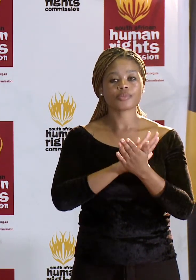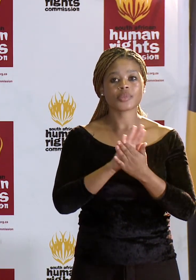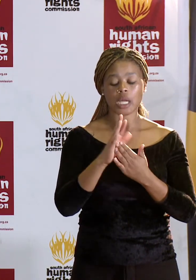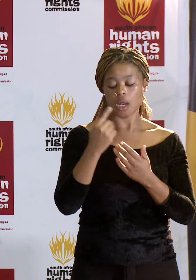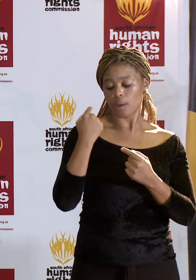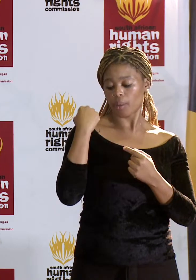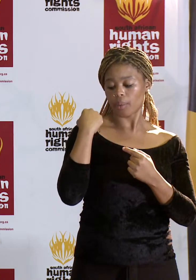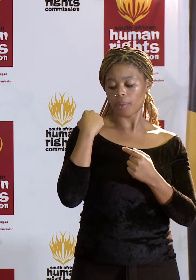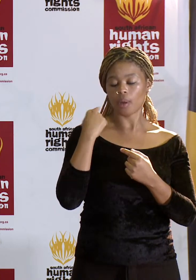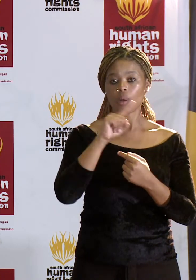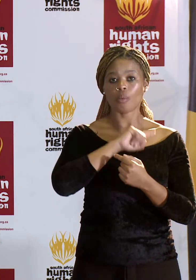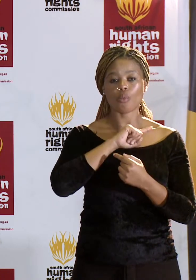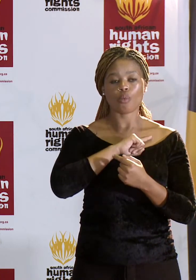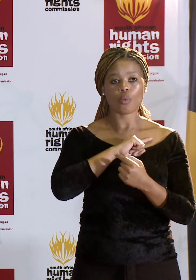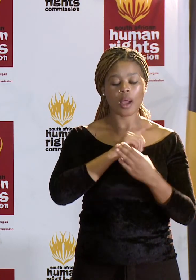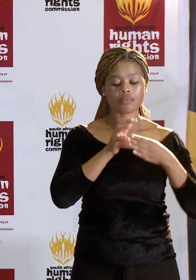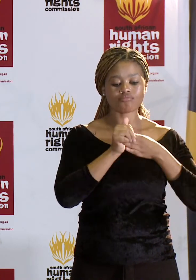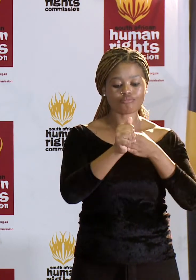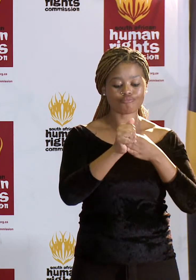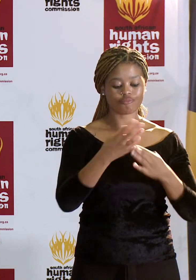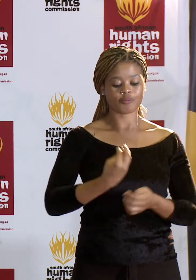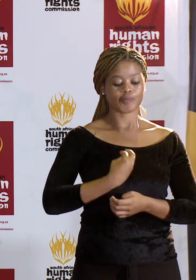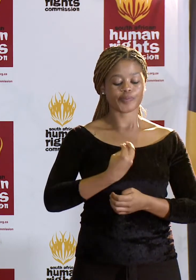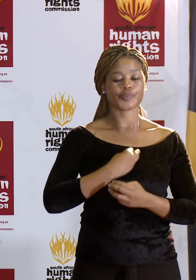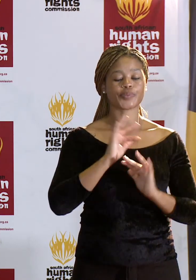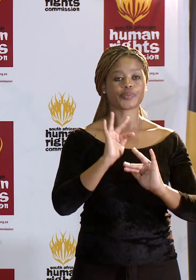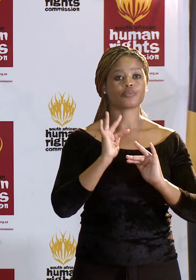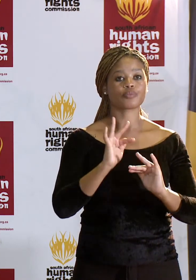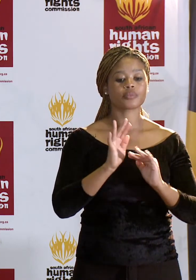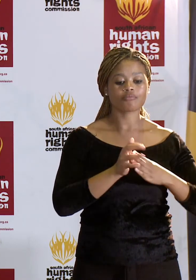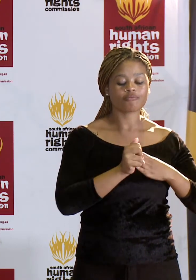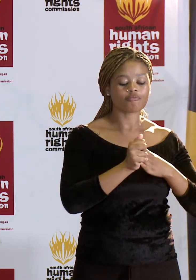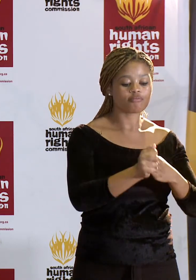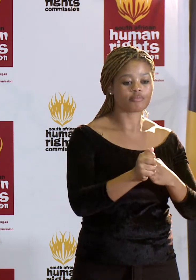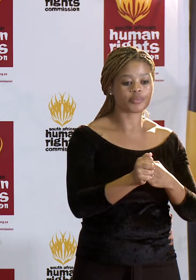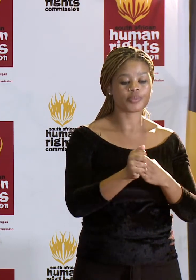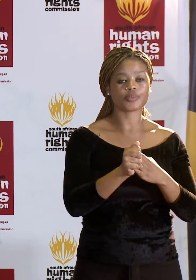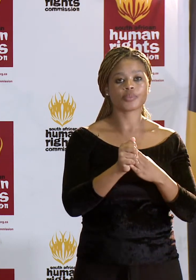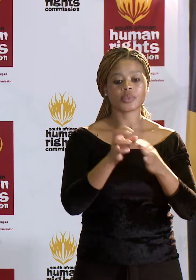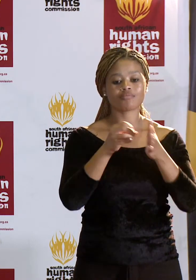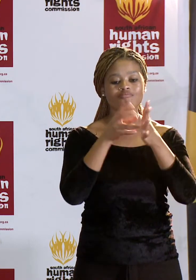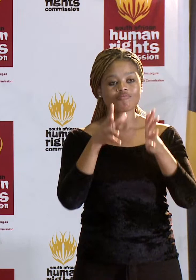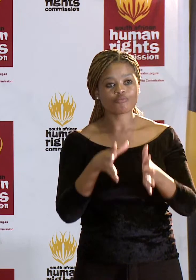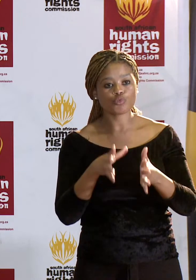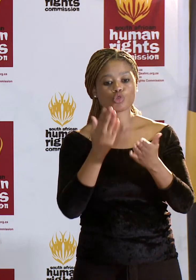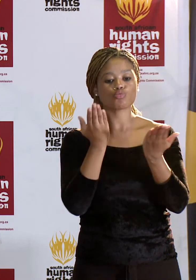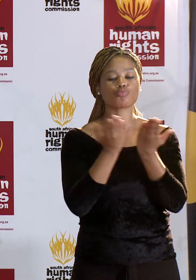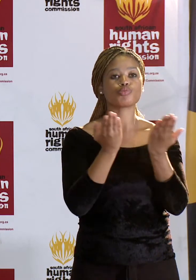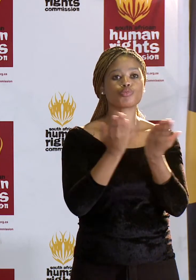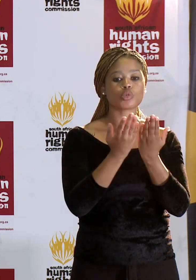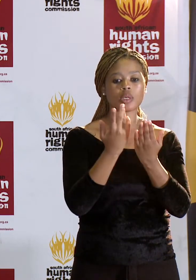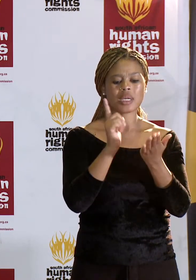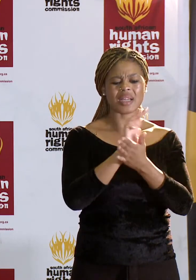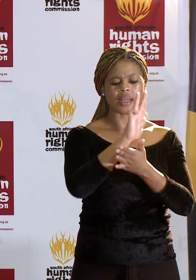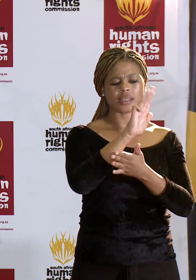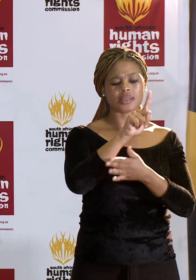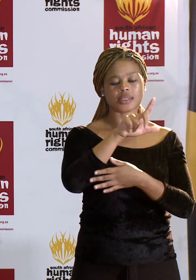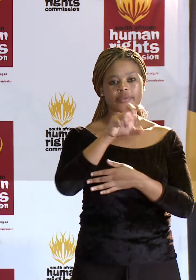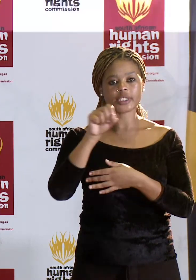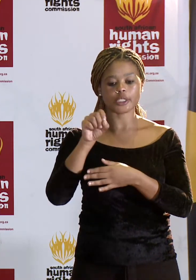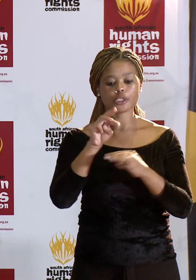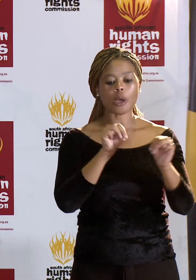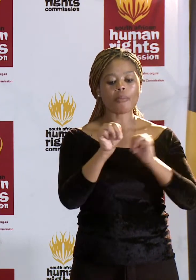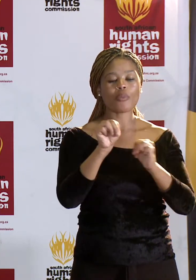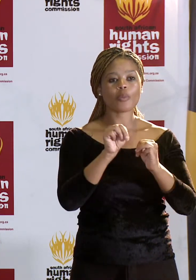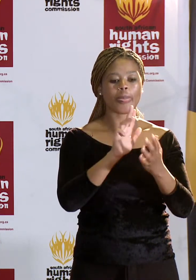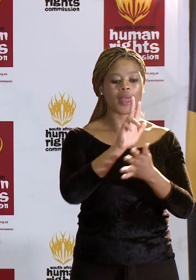ones because they were led by young people. They were led by learners in schools, the 1970s movement,